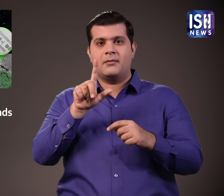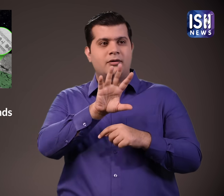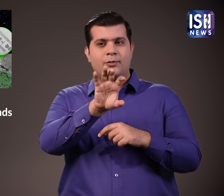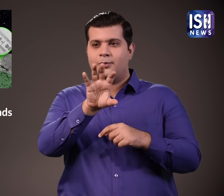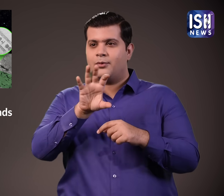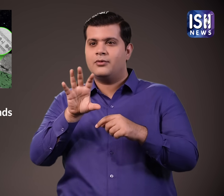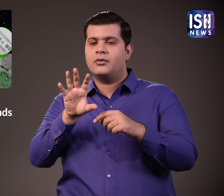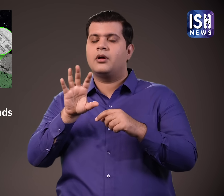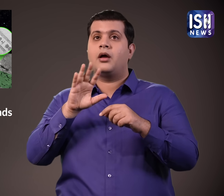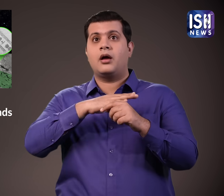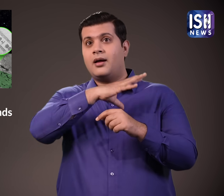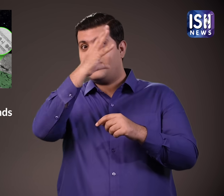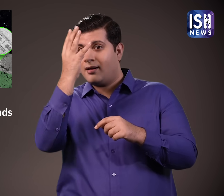In the night, it will shut down.